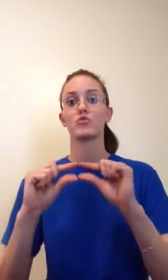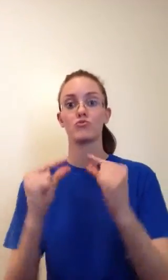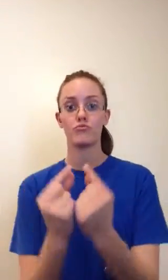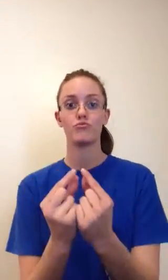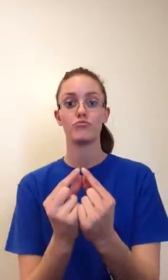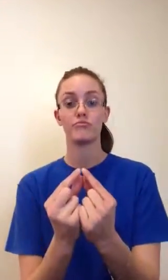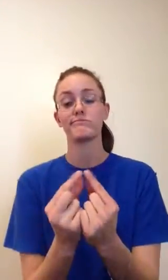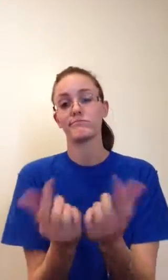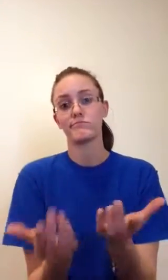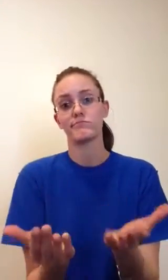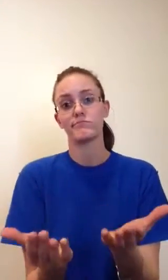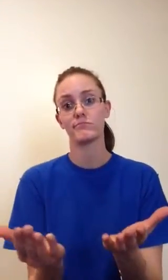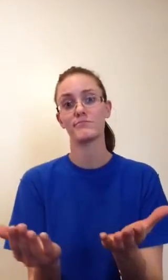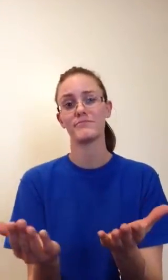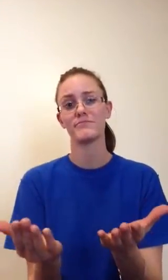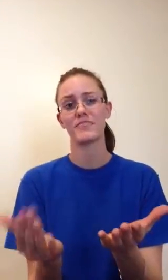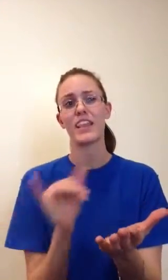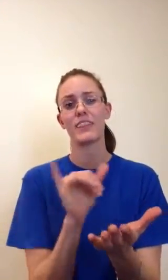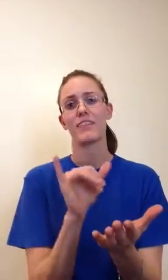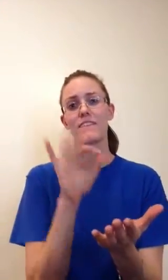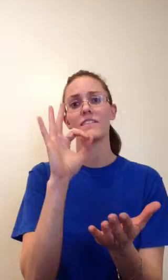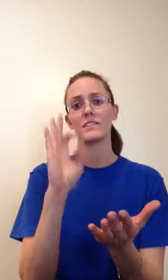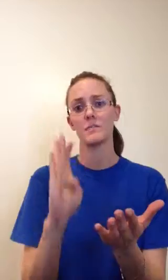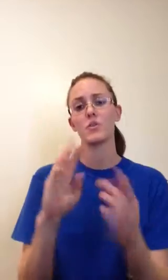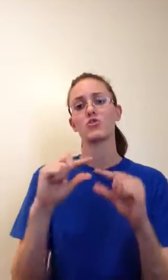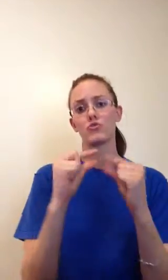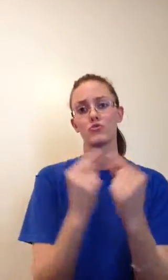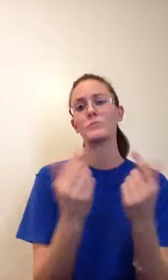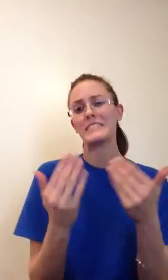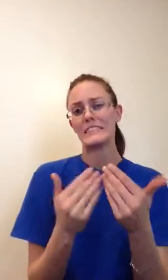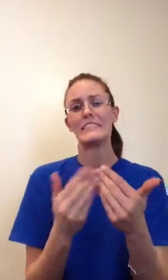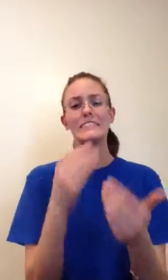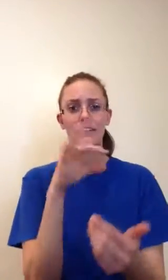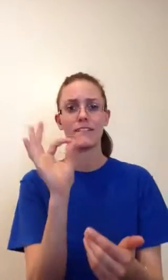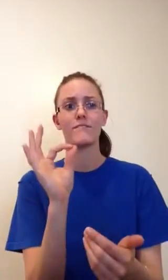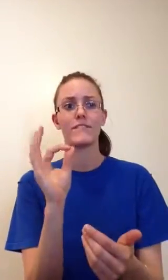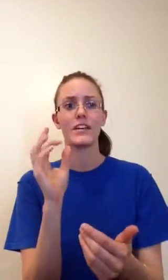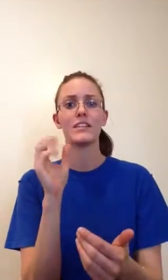That way it's easier. They can just go to one specific area on Facebook and check out